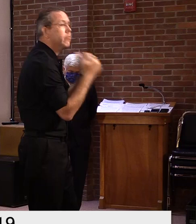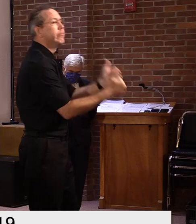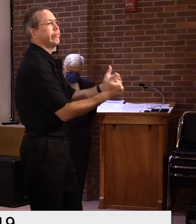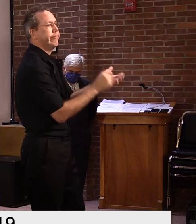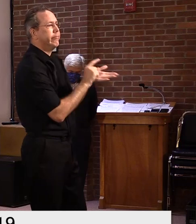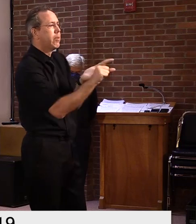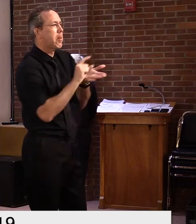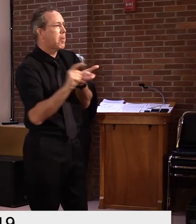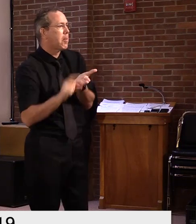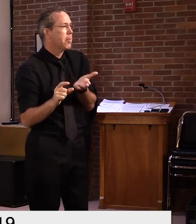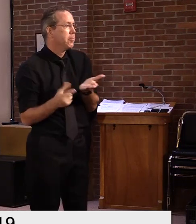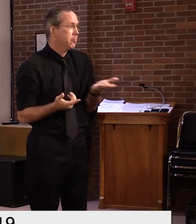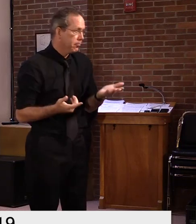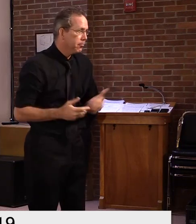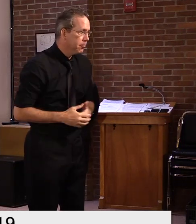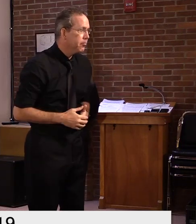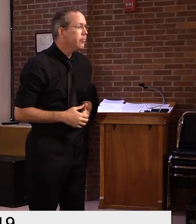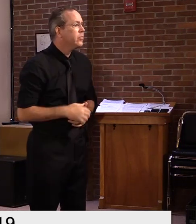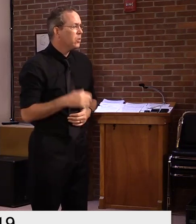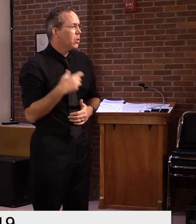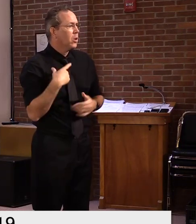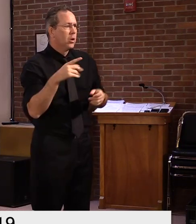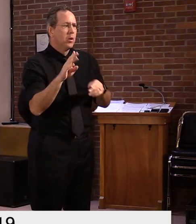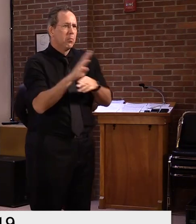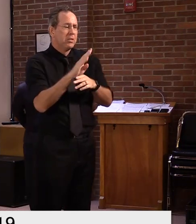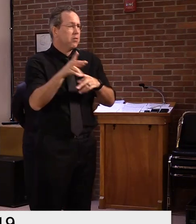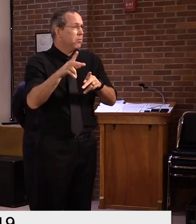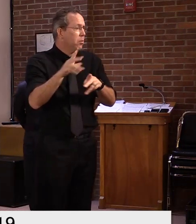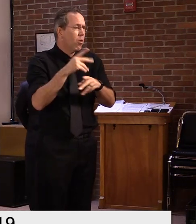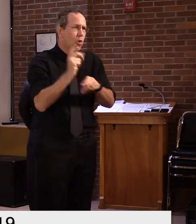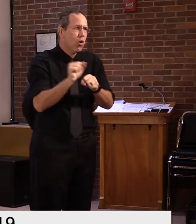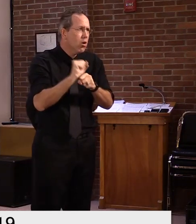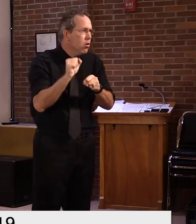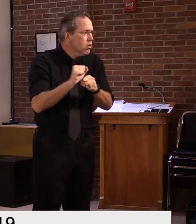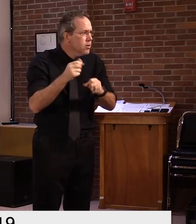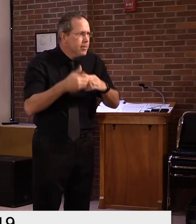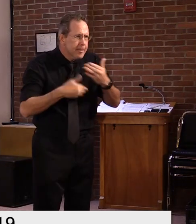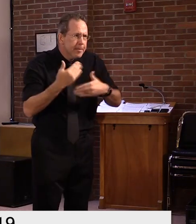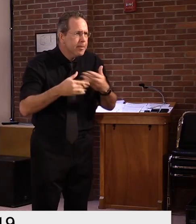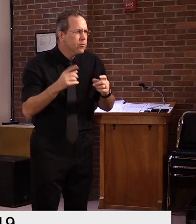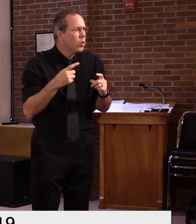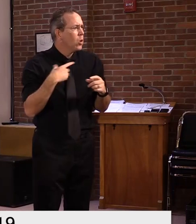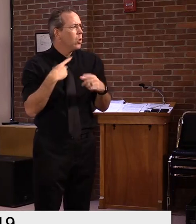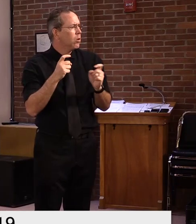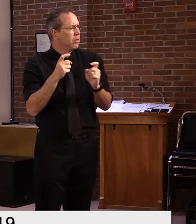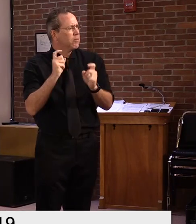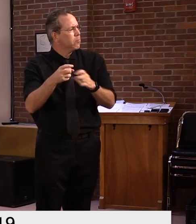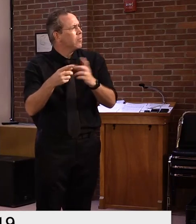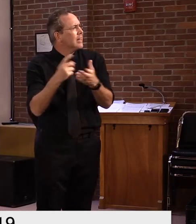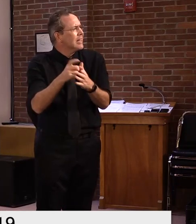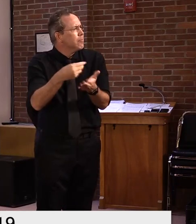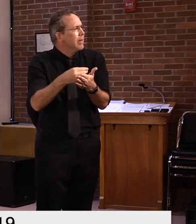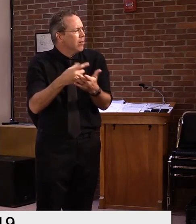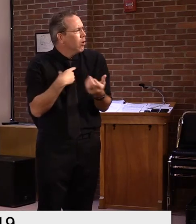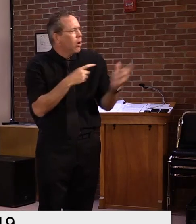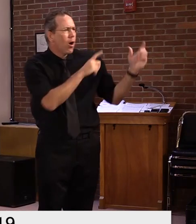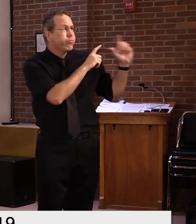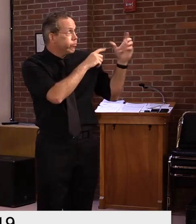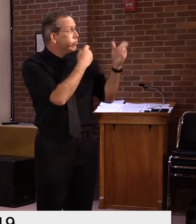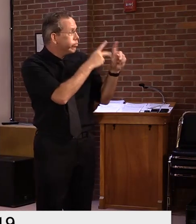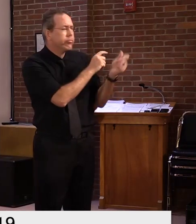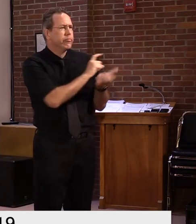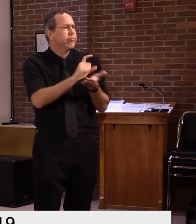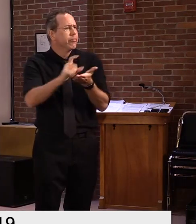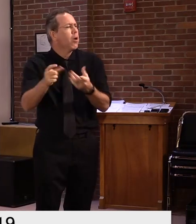this virus. We now must ensure they have the tools to survive in the coming months. Thank you, and with that, I'll turn it back